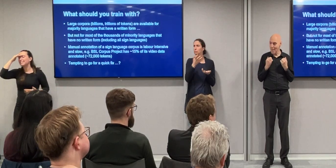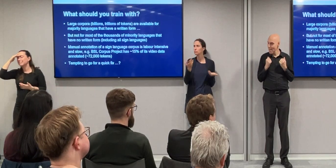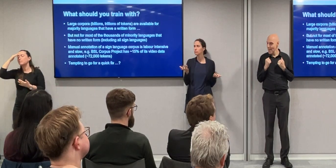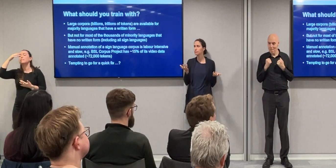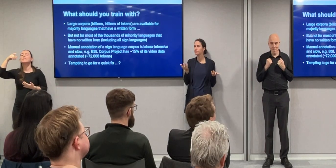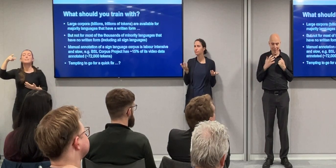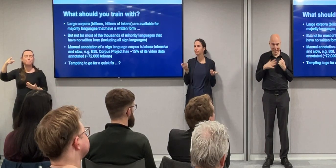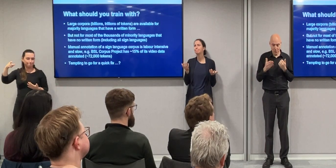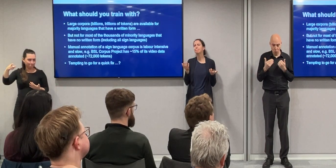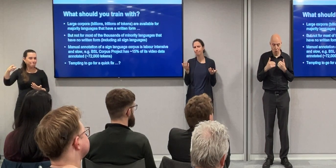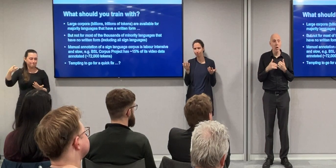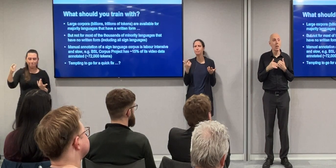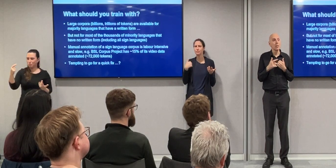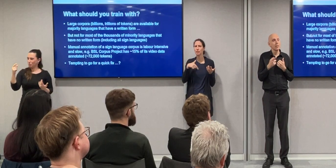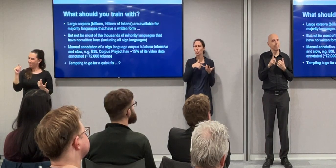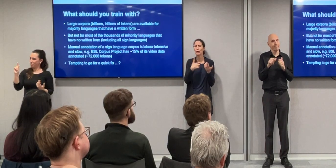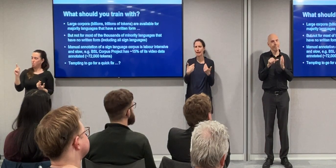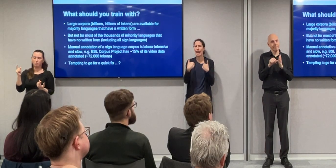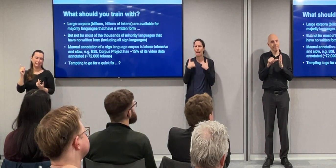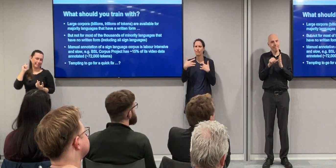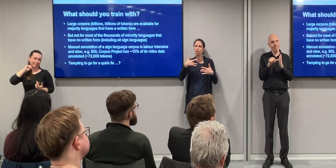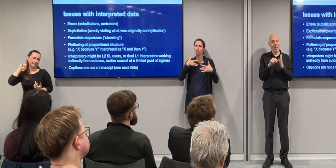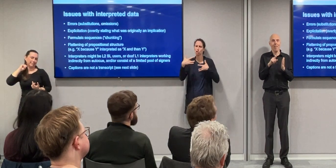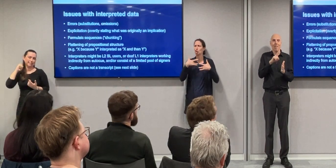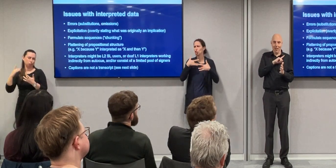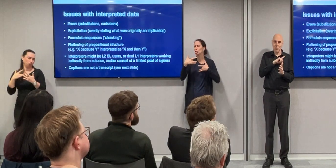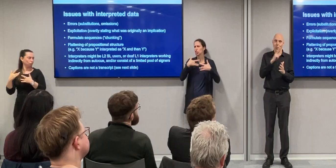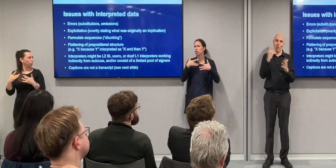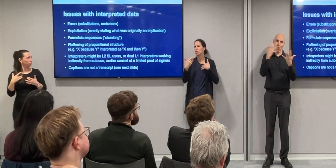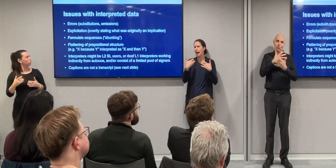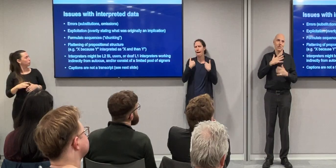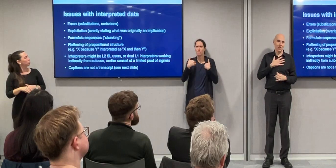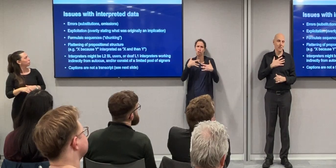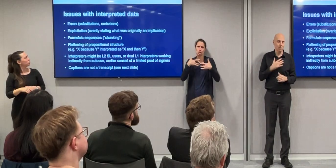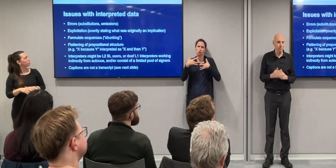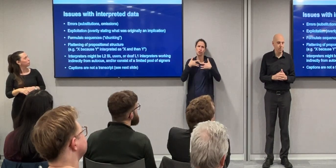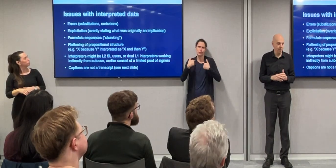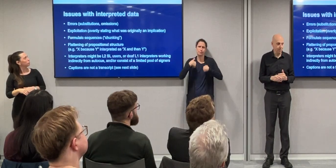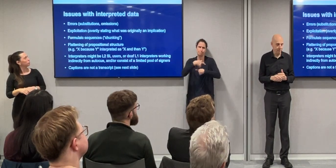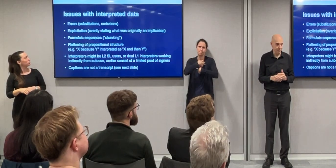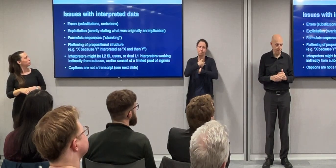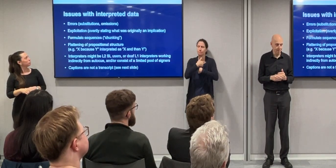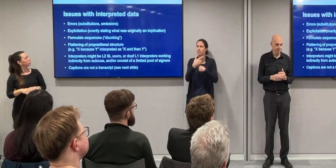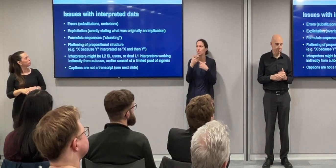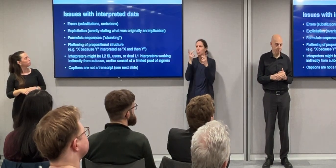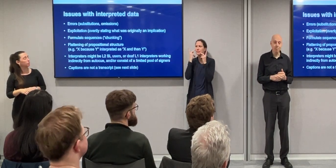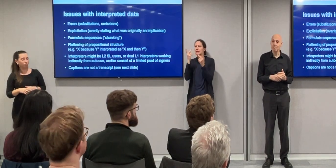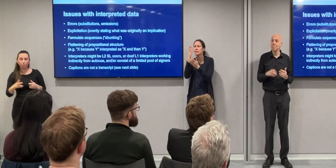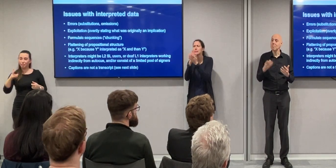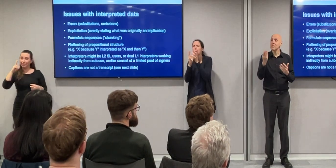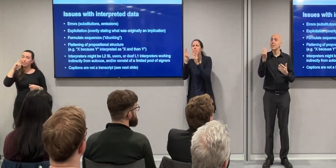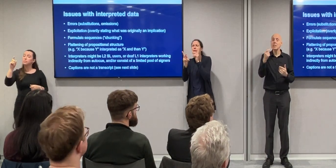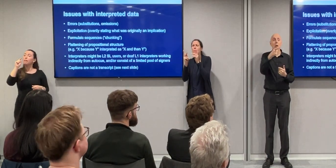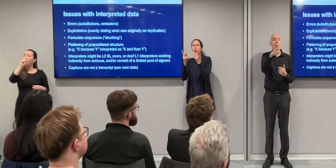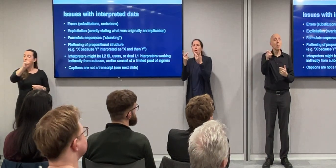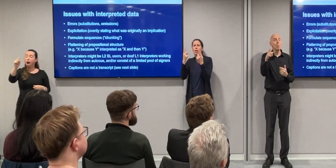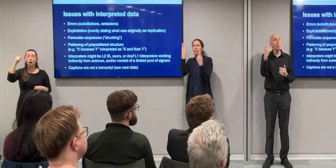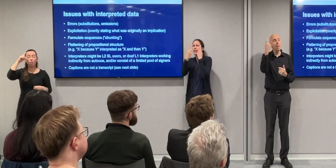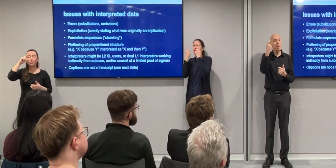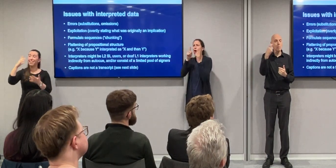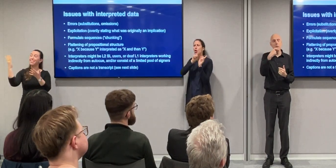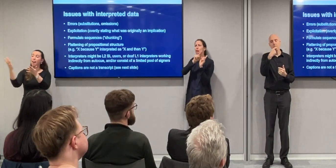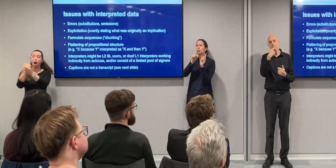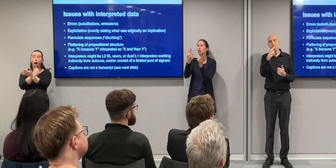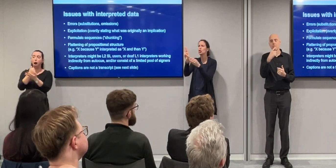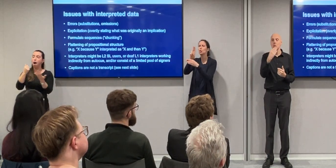have a few concerns. So we've seen today a few people are thinking about turning to